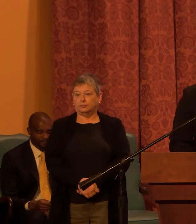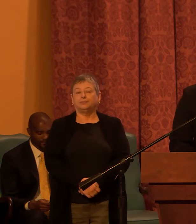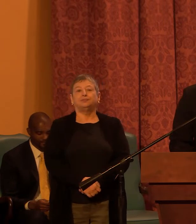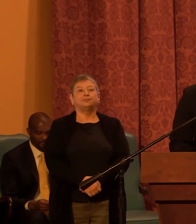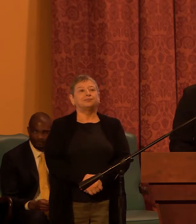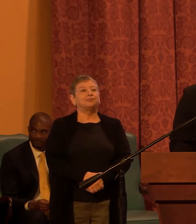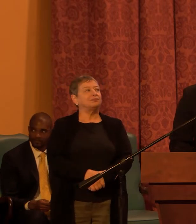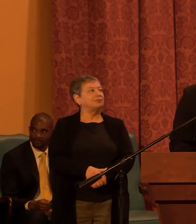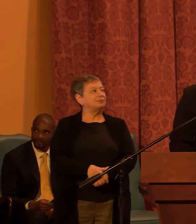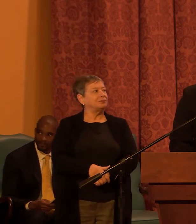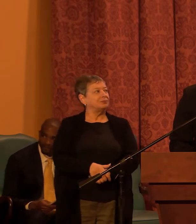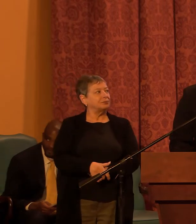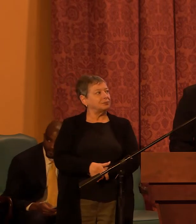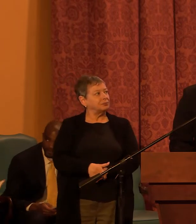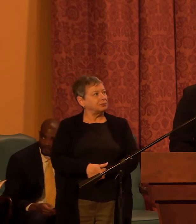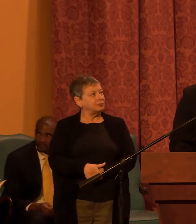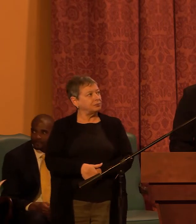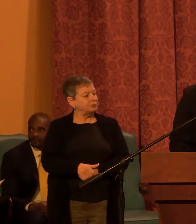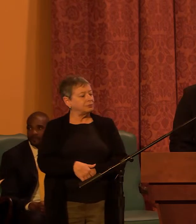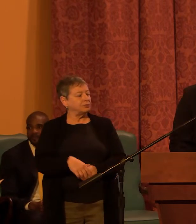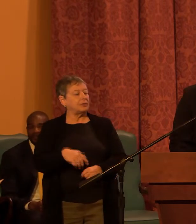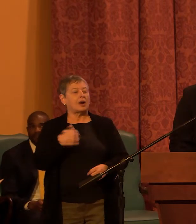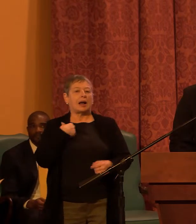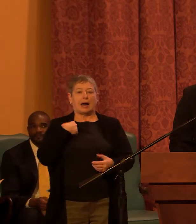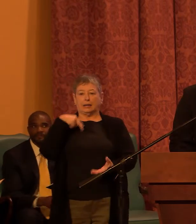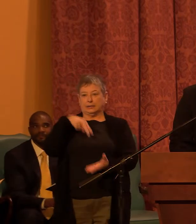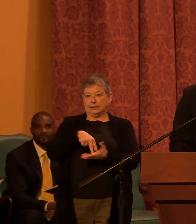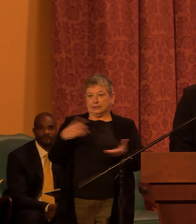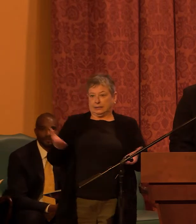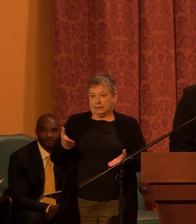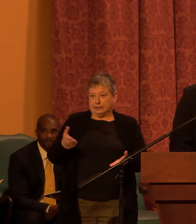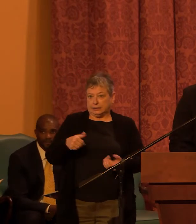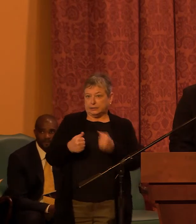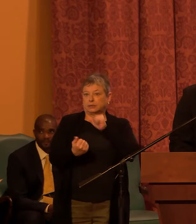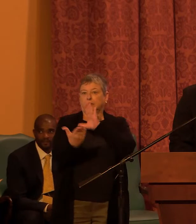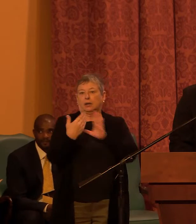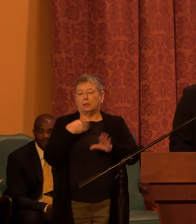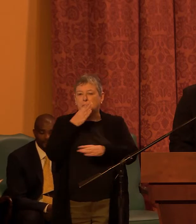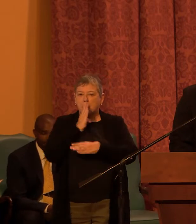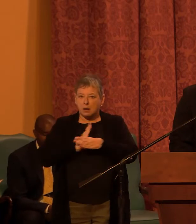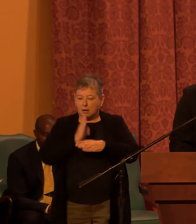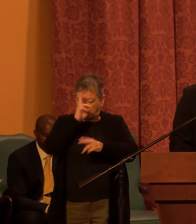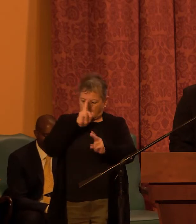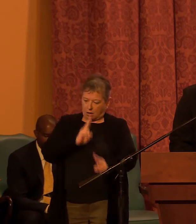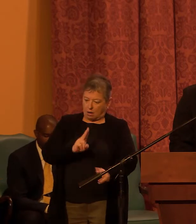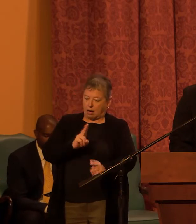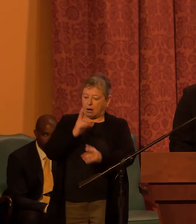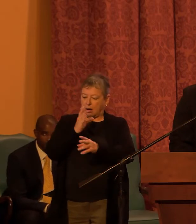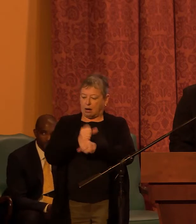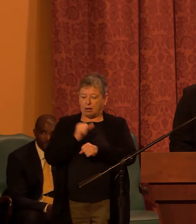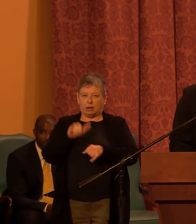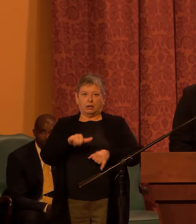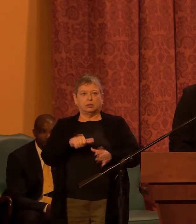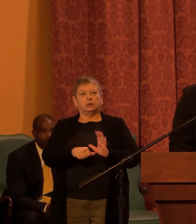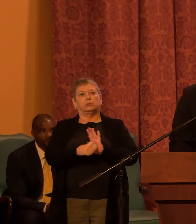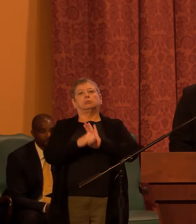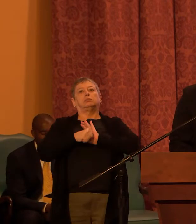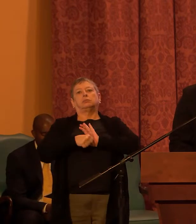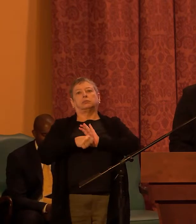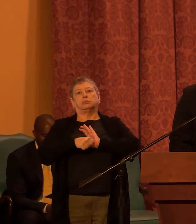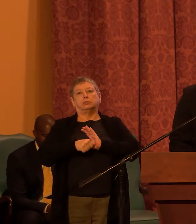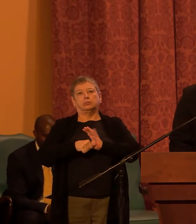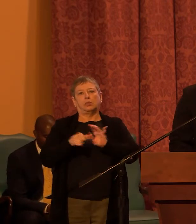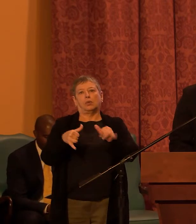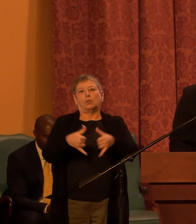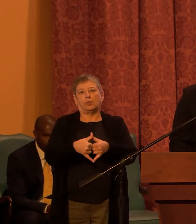Ladies and gentlemen, esteemed guests and fellow advocates, I stand before you today deeply humbled and incredibly honored to receive this prestigious award. This